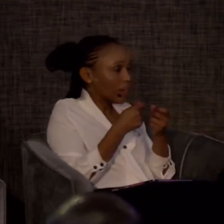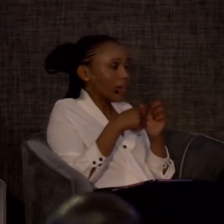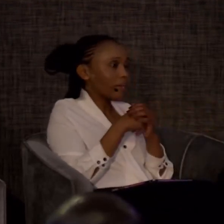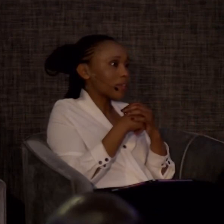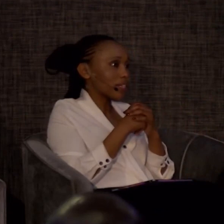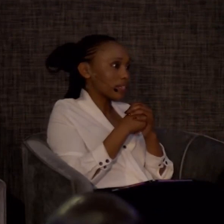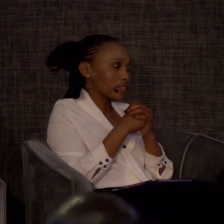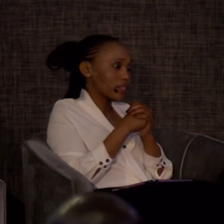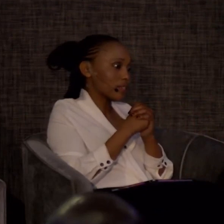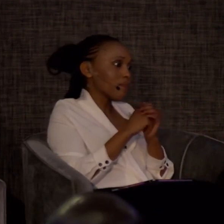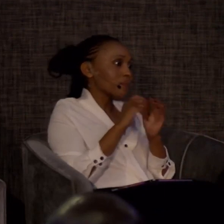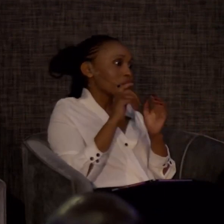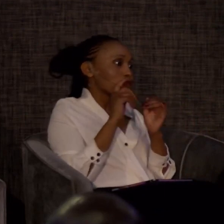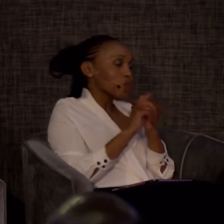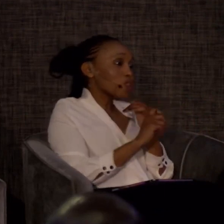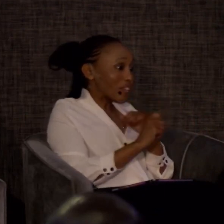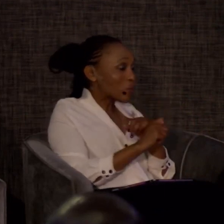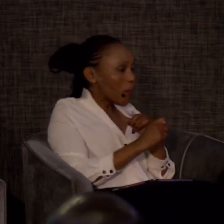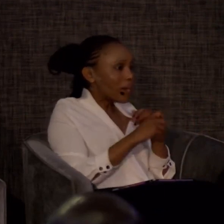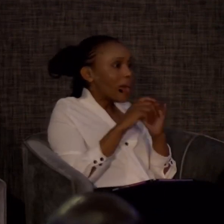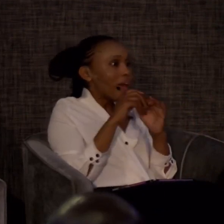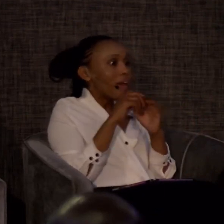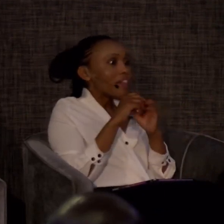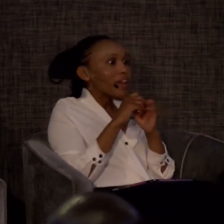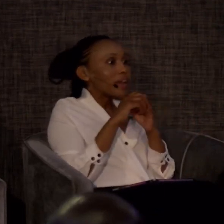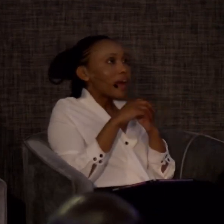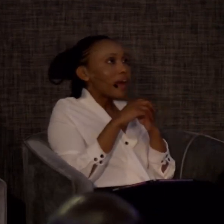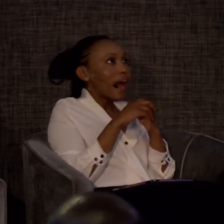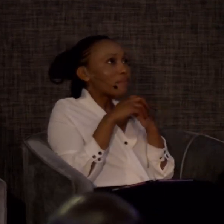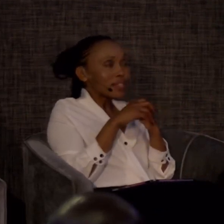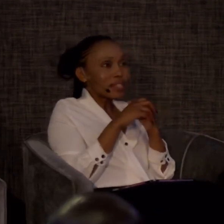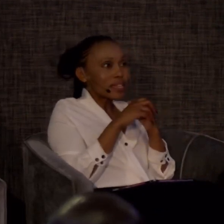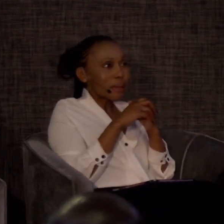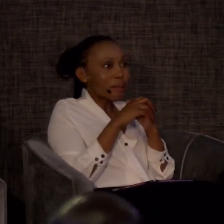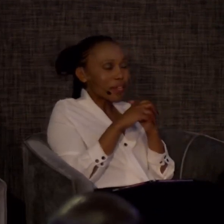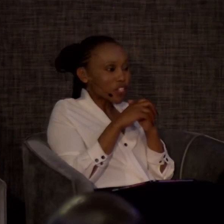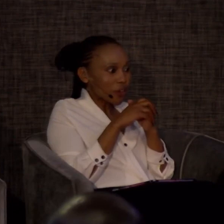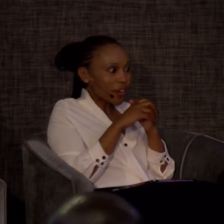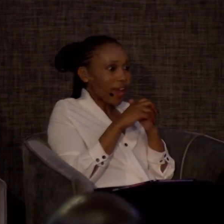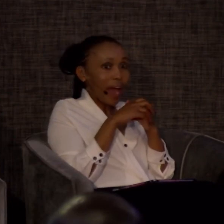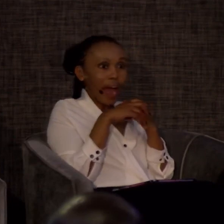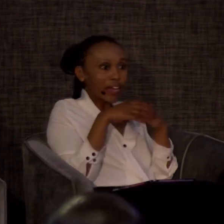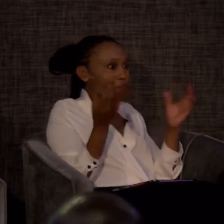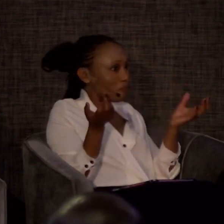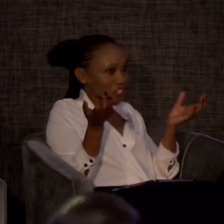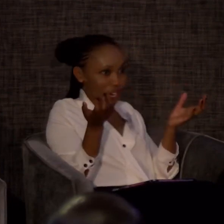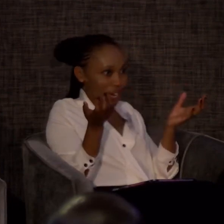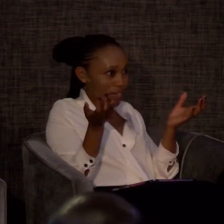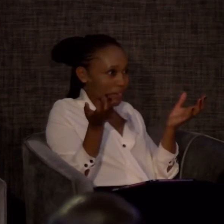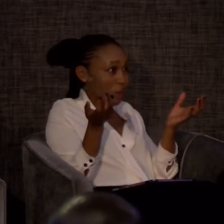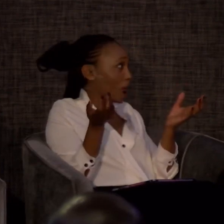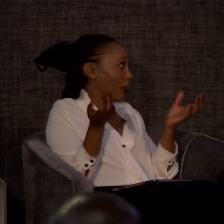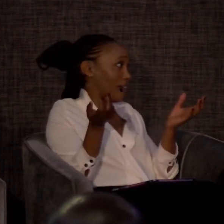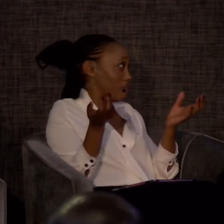really getting the skill. So that's one. And then I'm sitting here picturing a highly